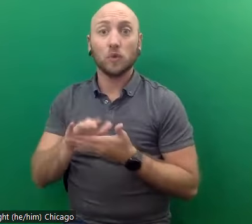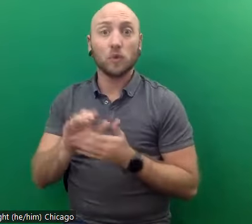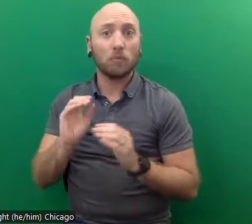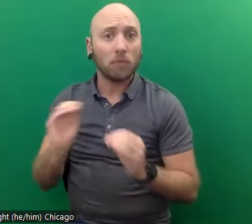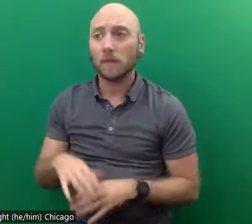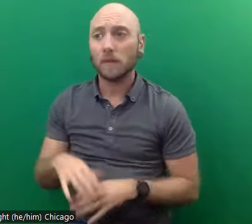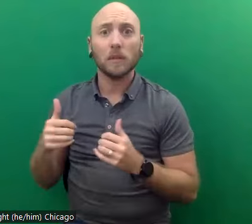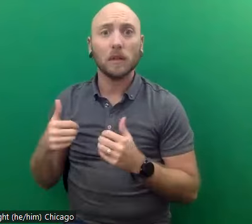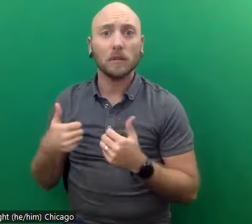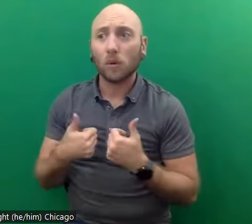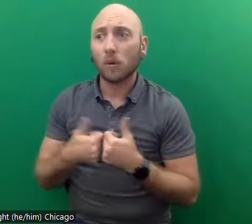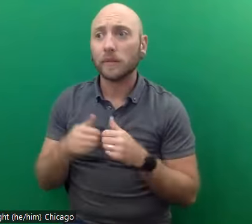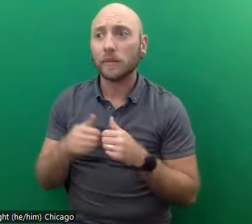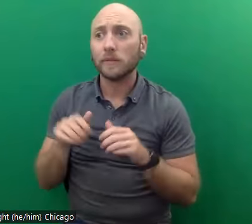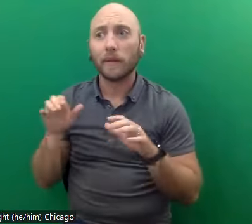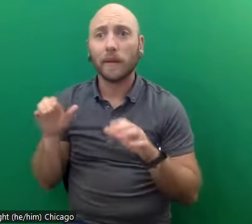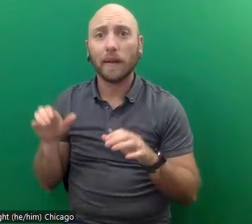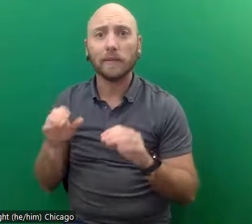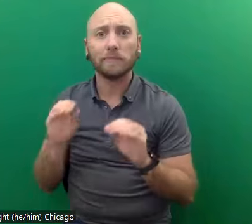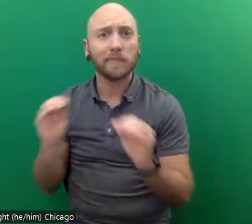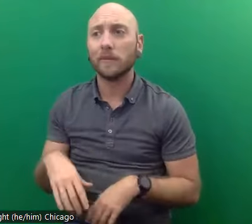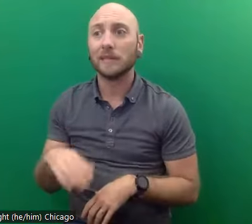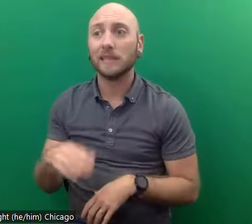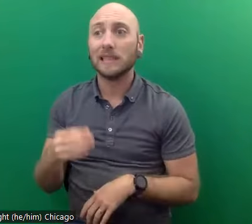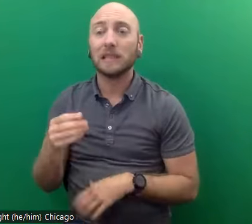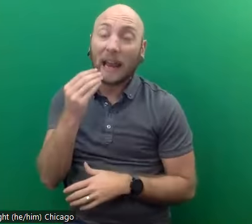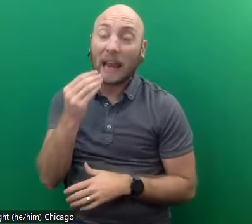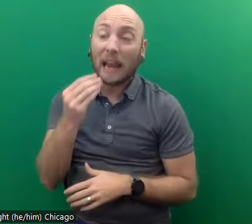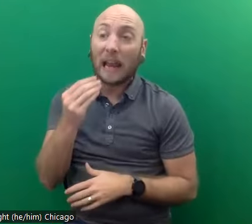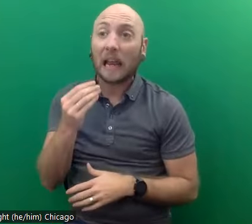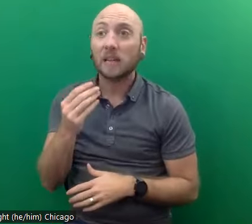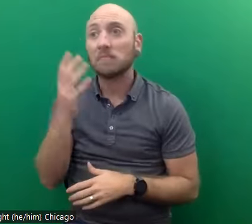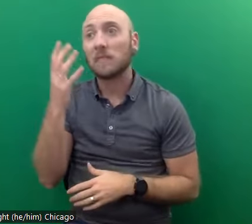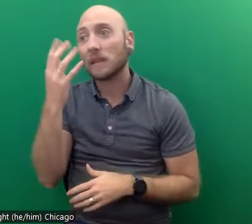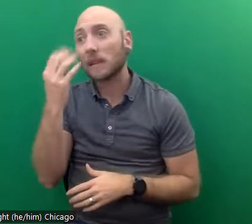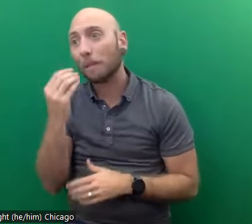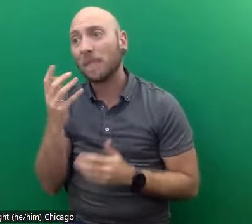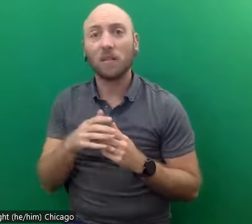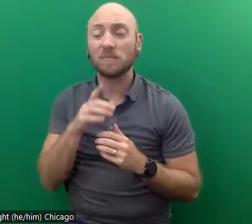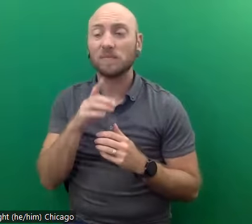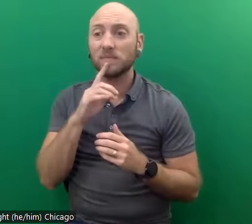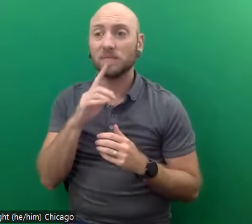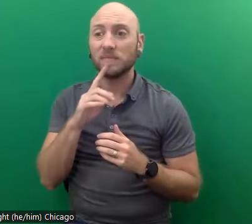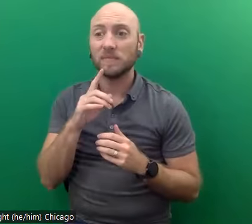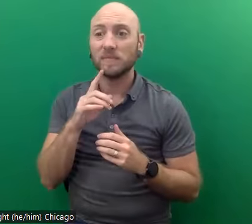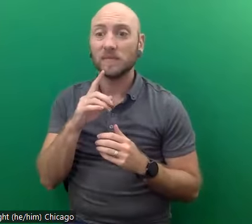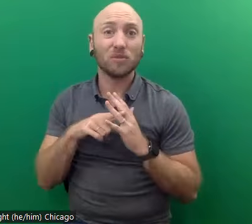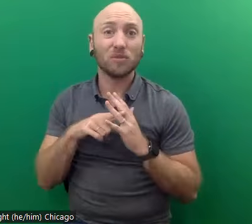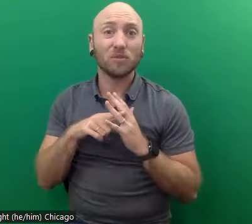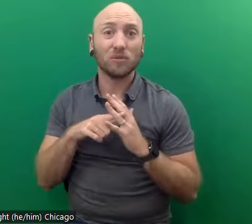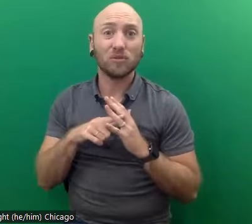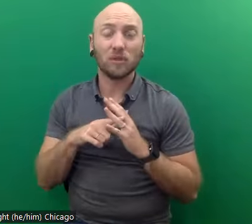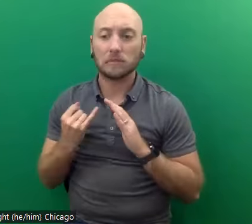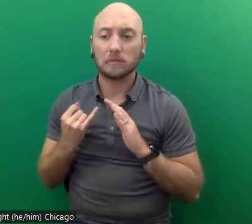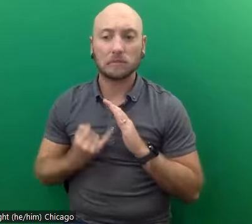activities. And from a really young age, I isolated. And now I didn't know what an isolating